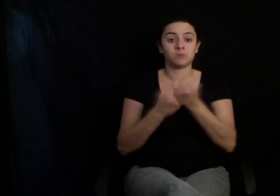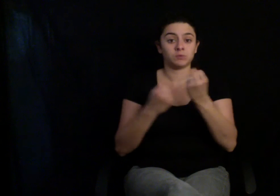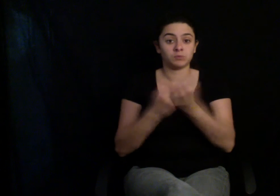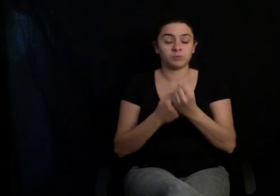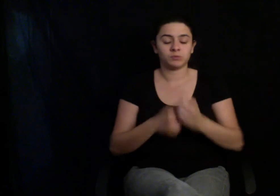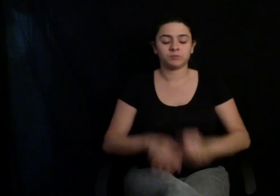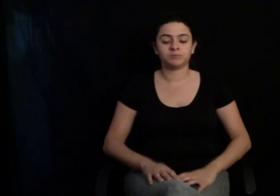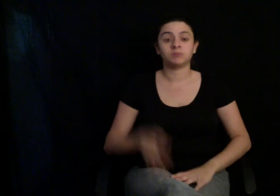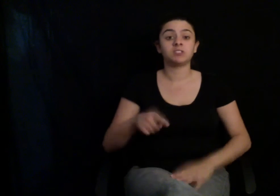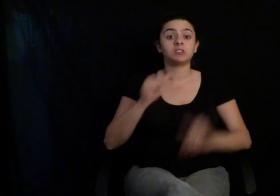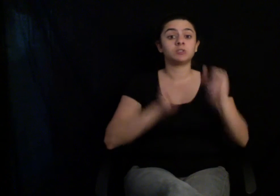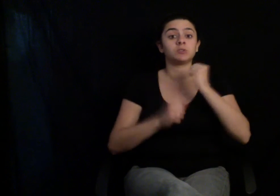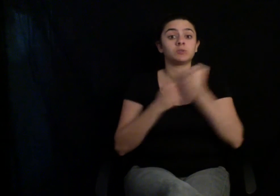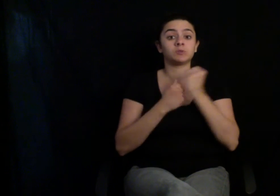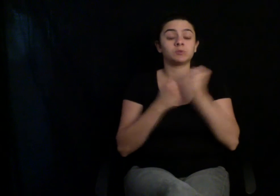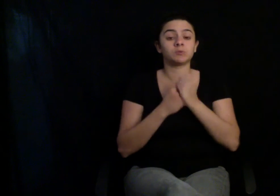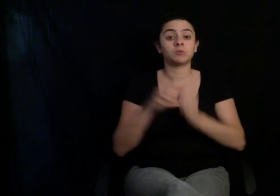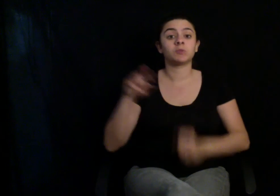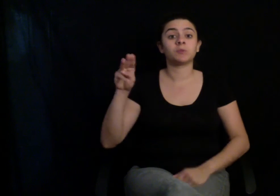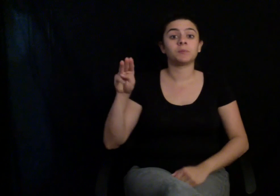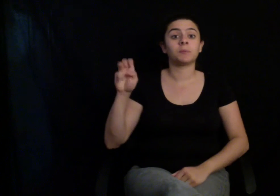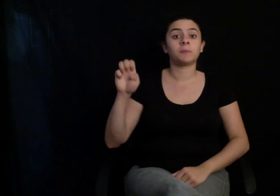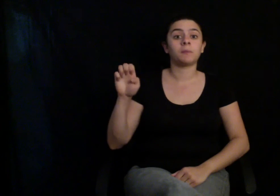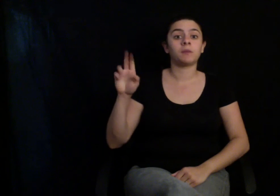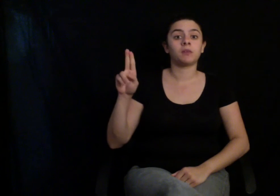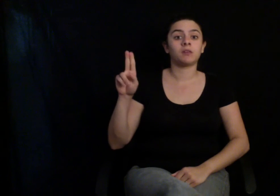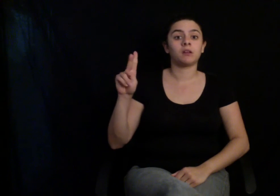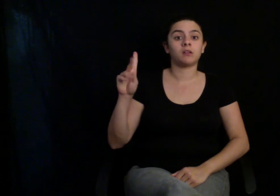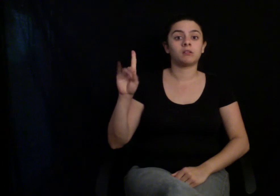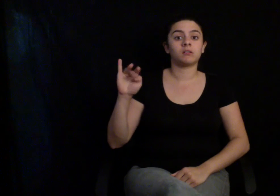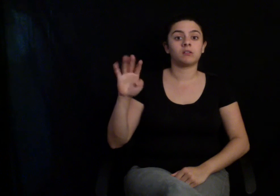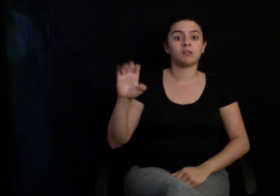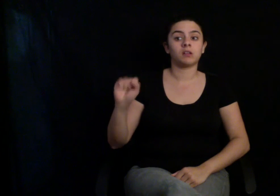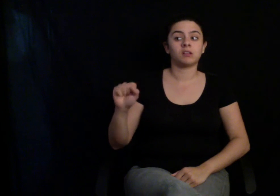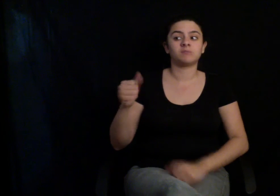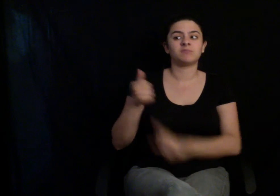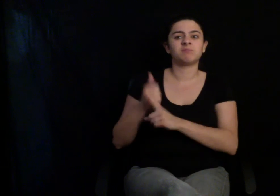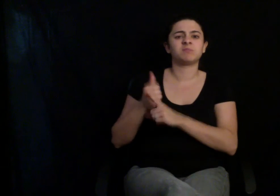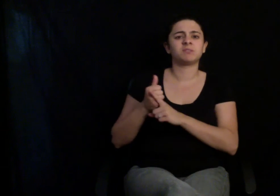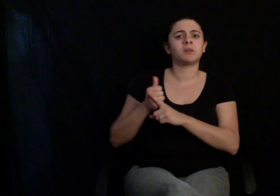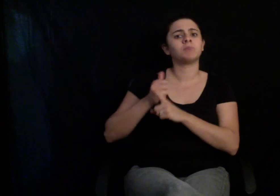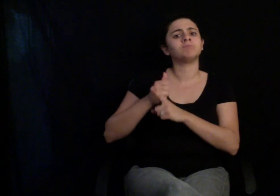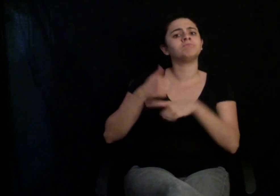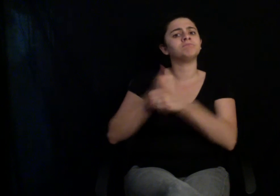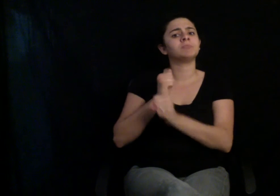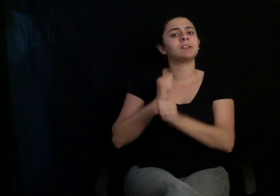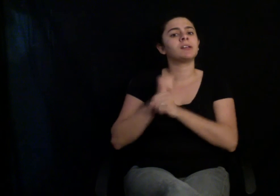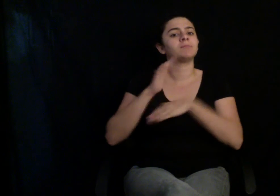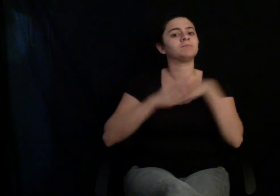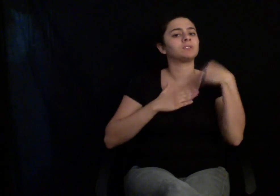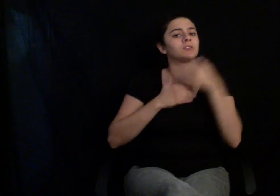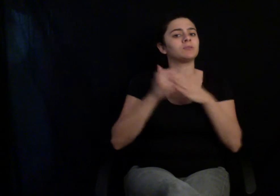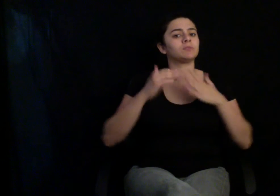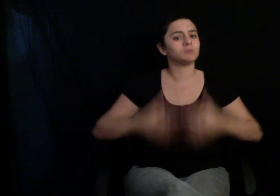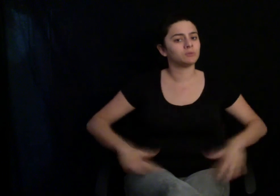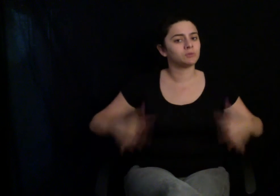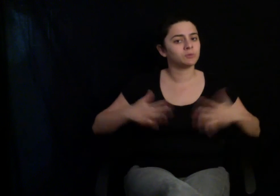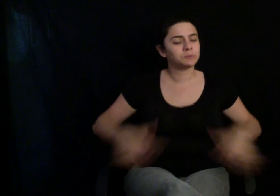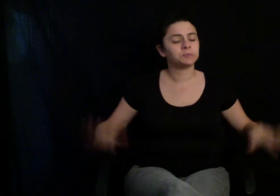This episode is brought to you by MeUndies. As I mentioned earlier, MeUndies makes really comfortable clothing that looks as great as it feels. And MeUndies isn't just